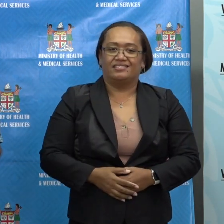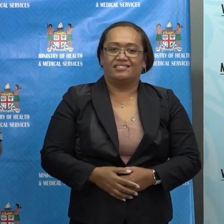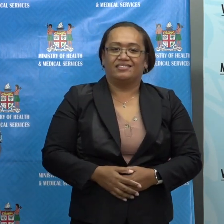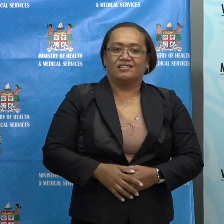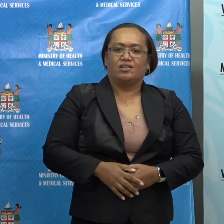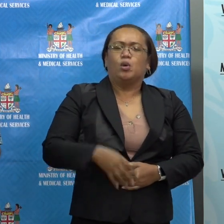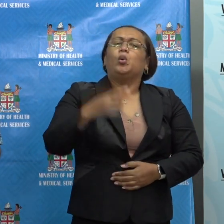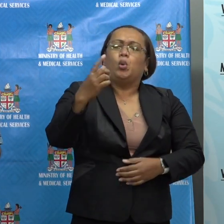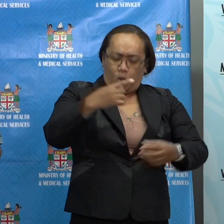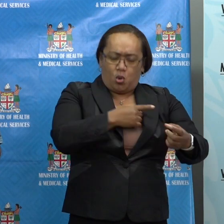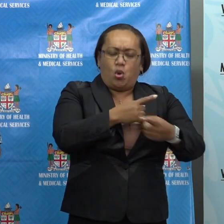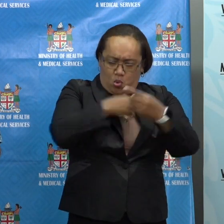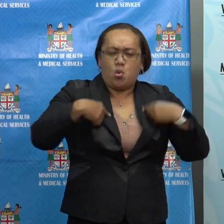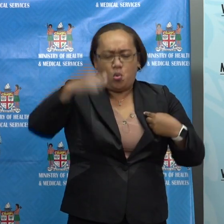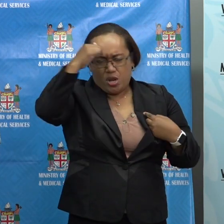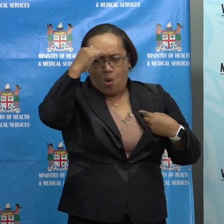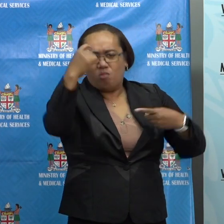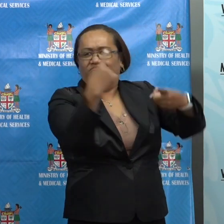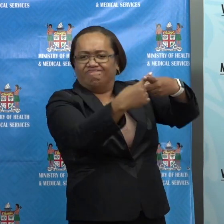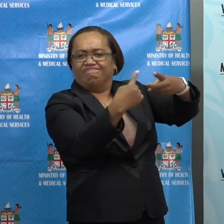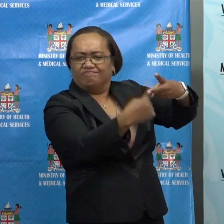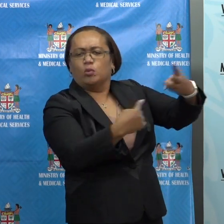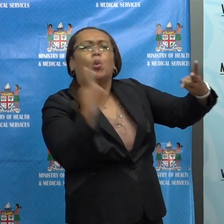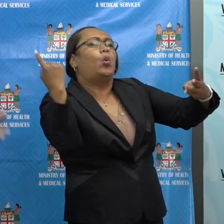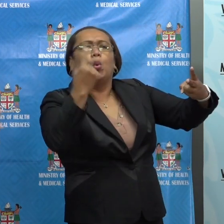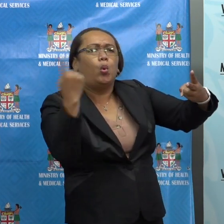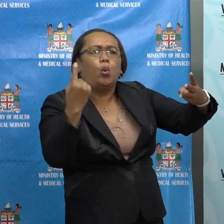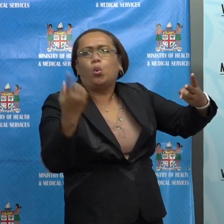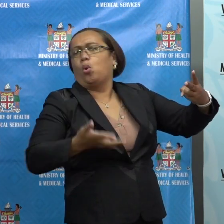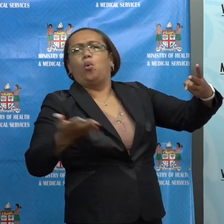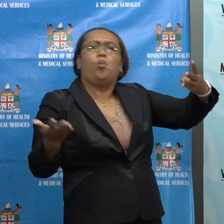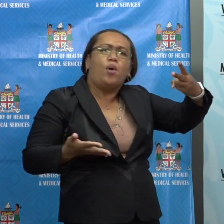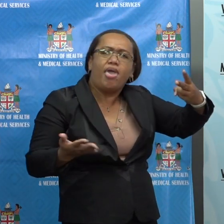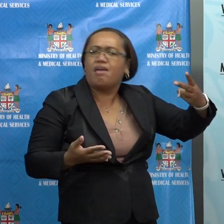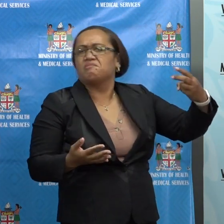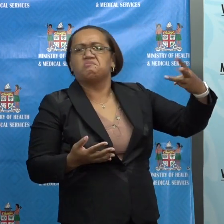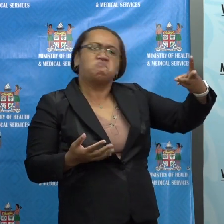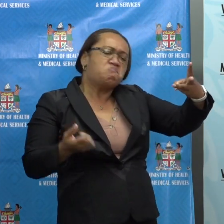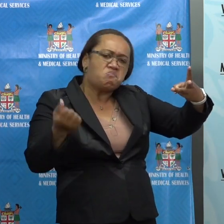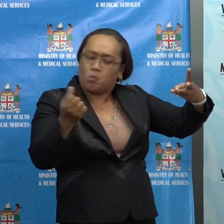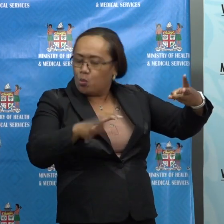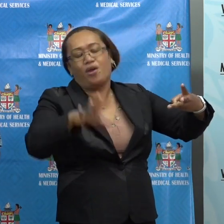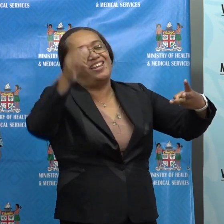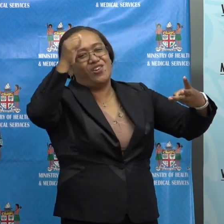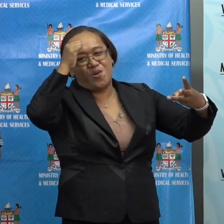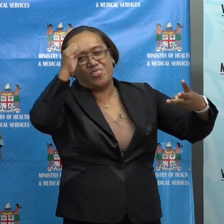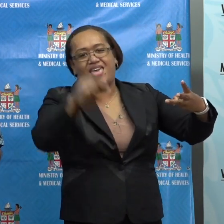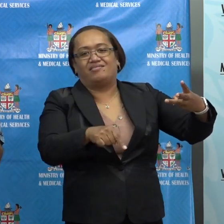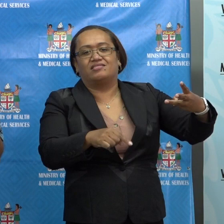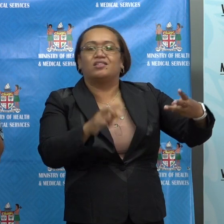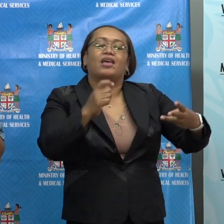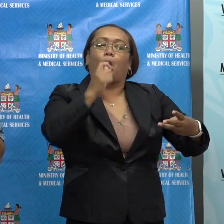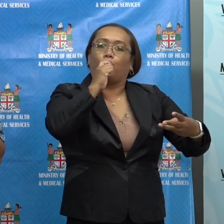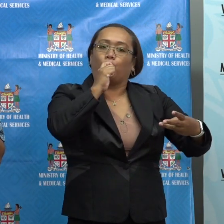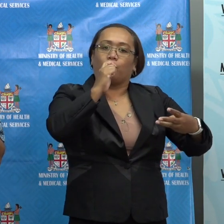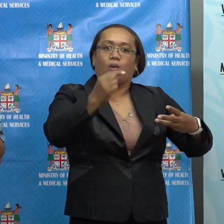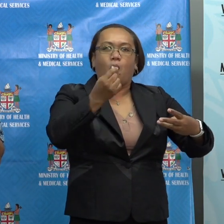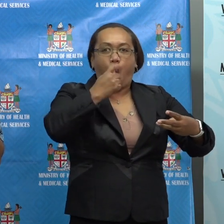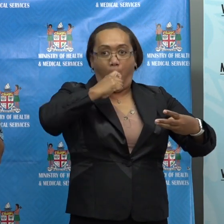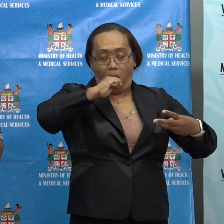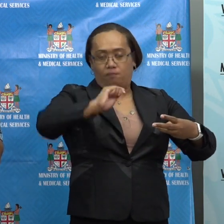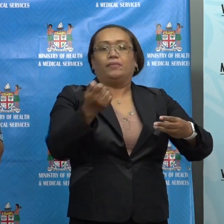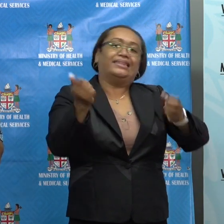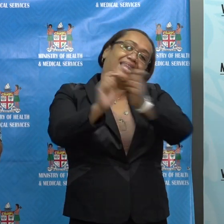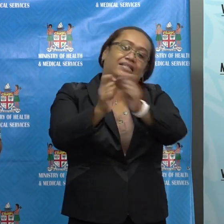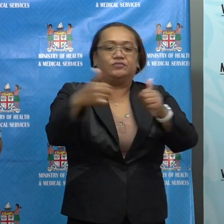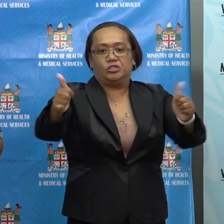were, where they were, that the fact that we established that they did come out from the funeral. We started swabbing them. All